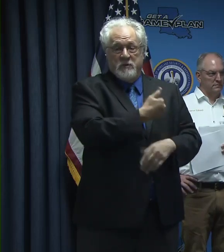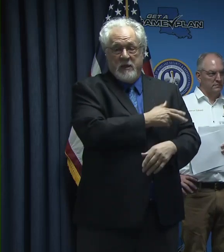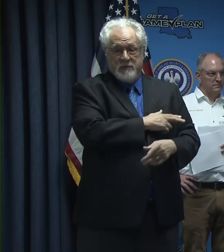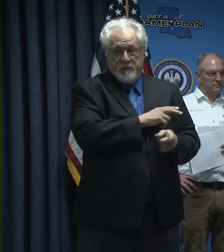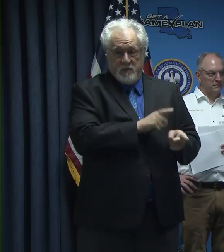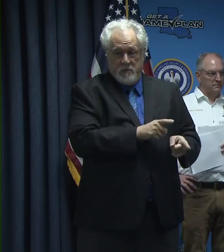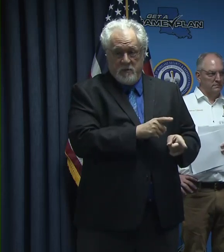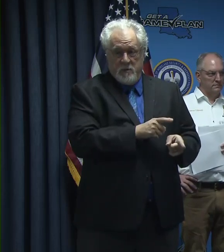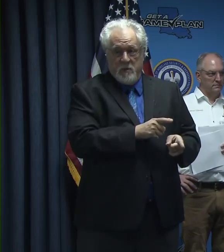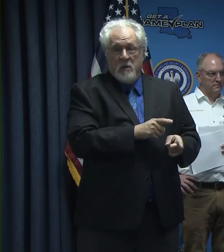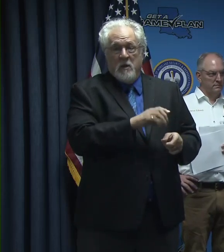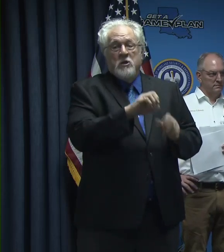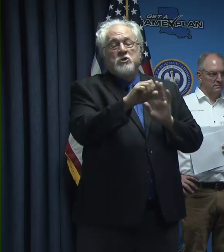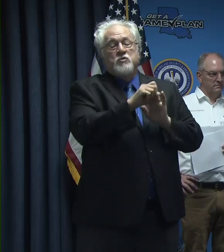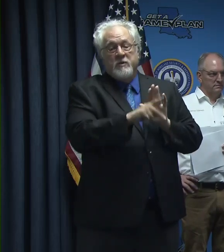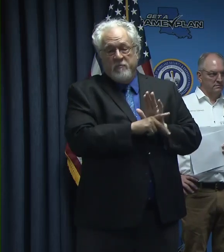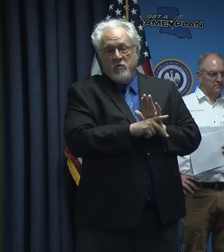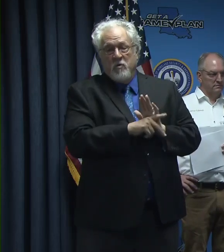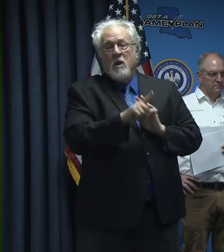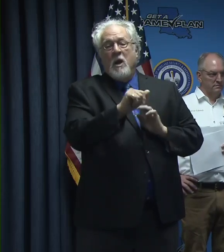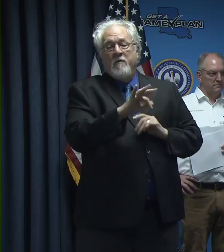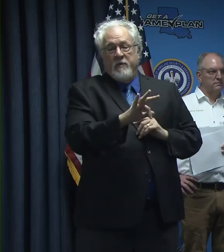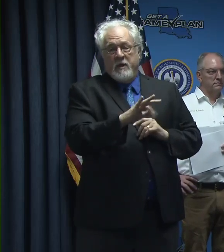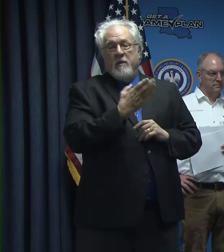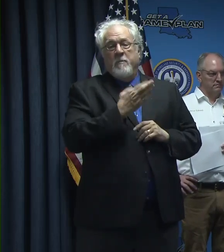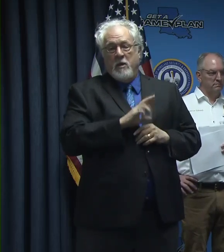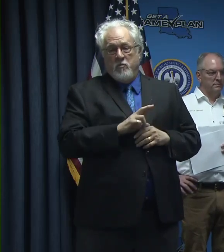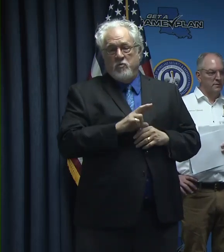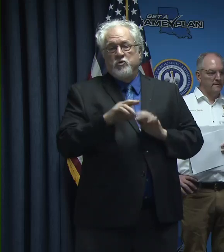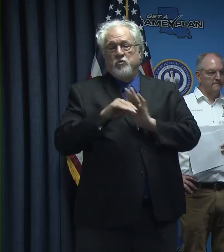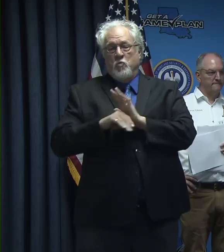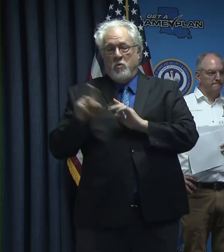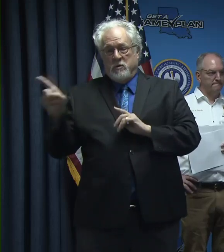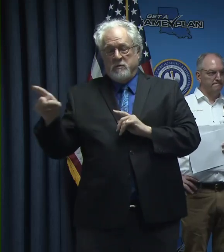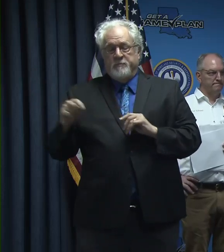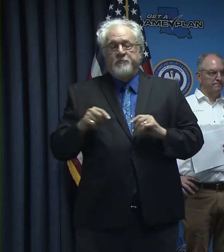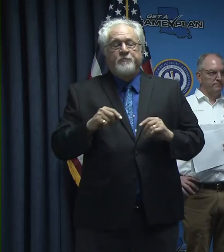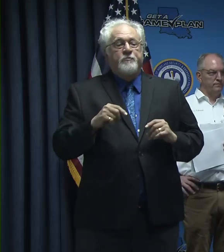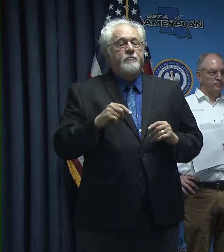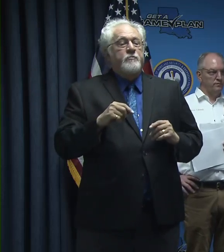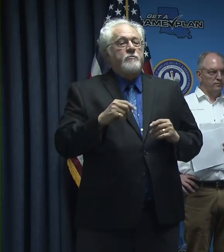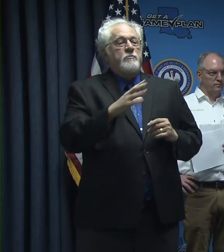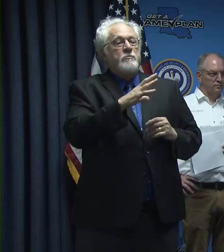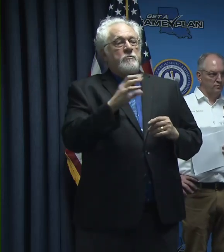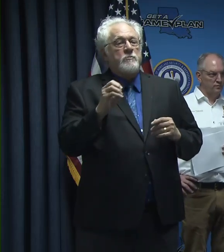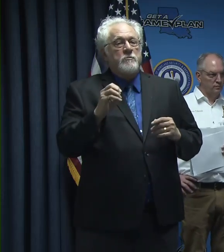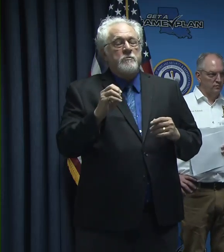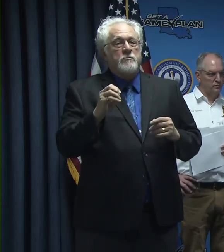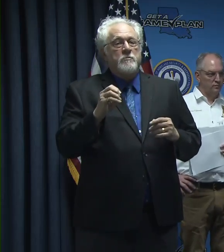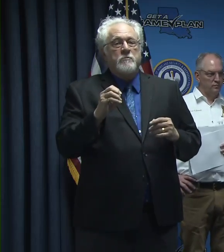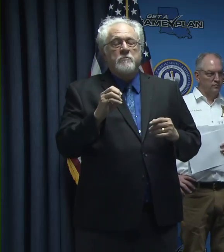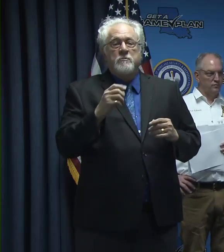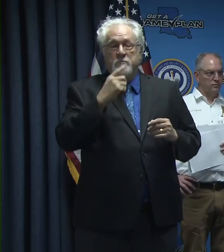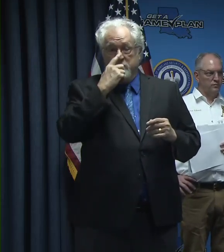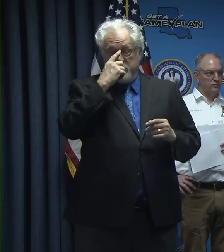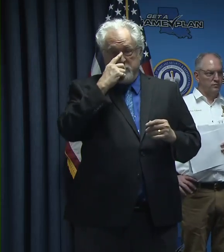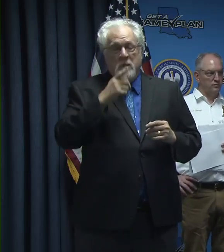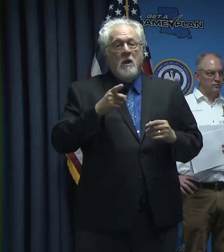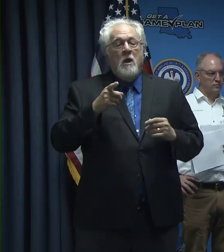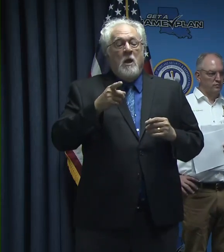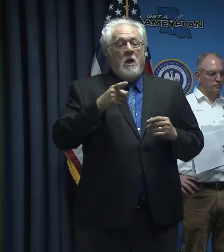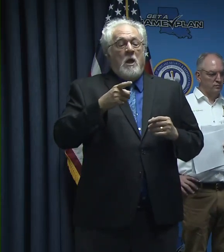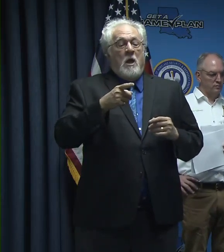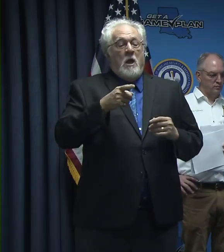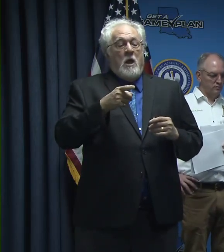hospitals, right, in Shreveport, Lafayette, Baton Rouge, and New Orleans. And so they will be